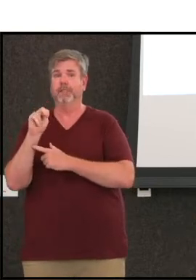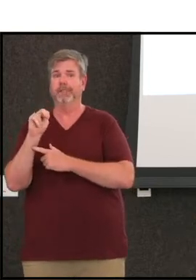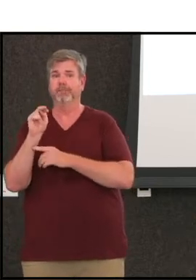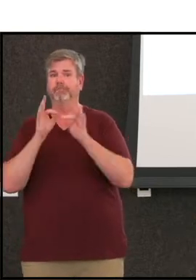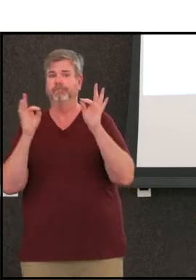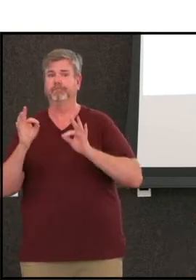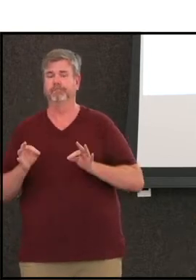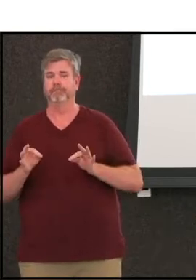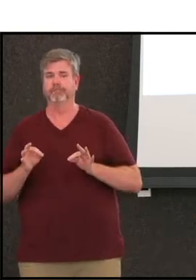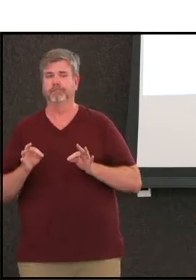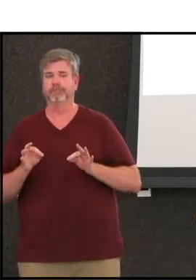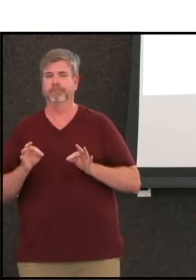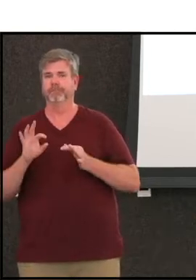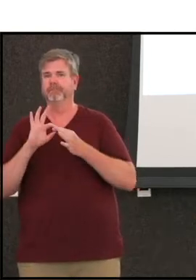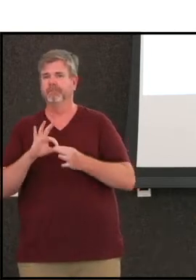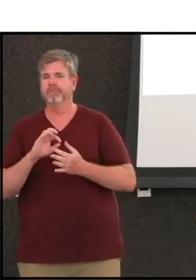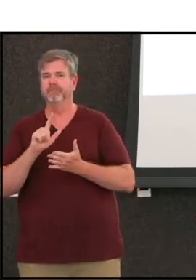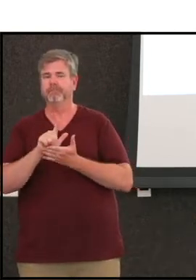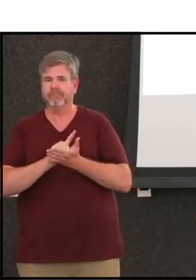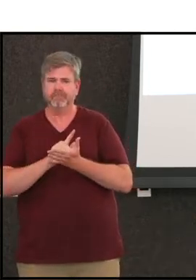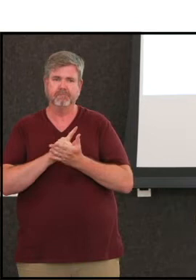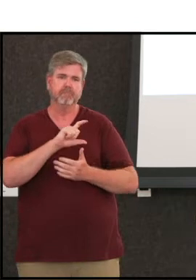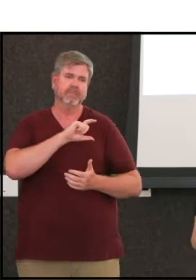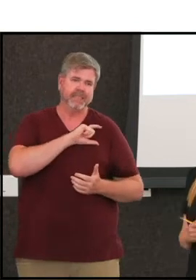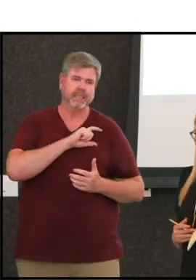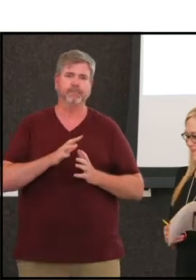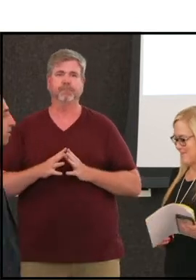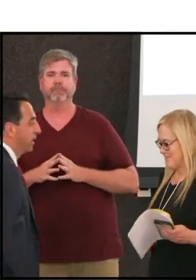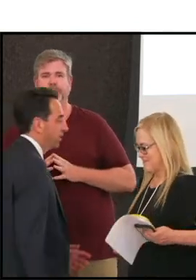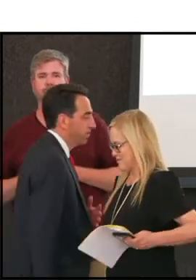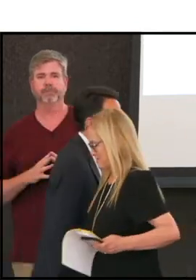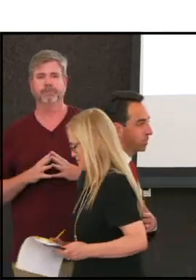legal side of this, and then Dr. Sussman.